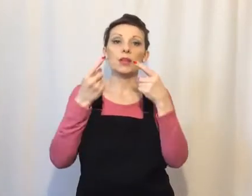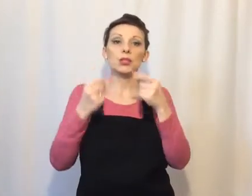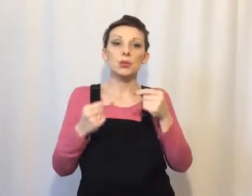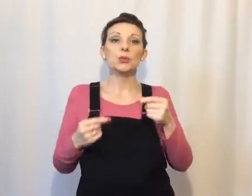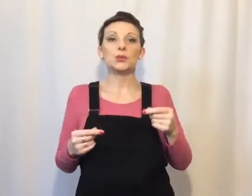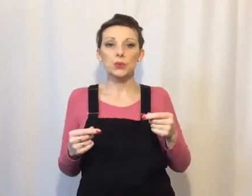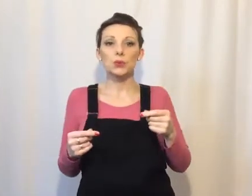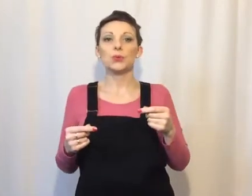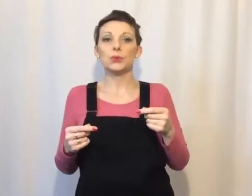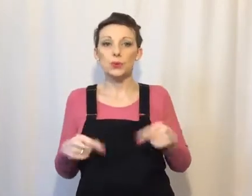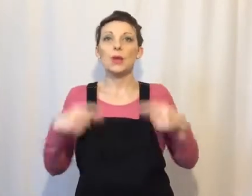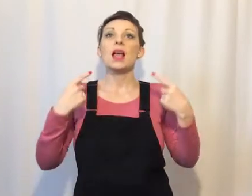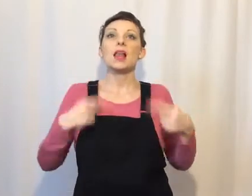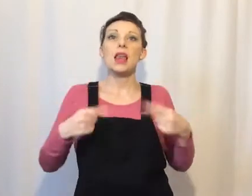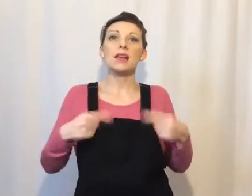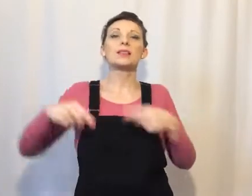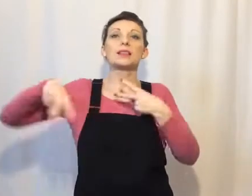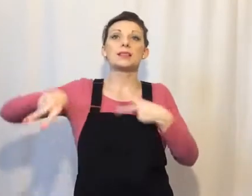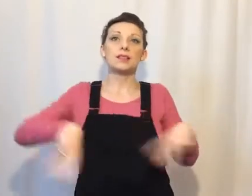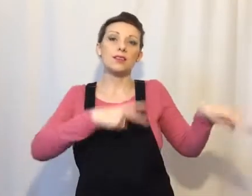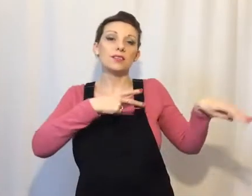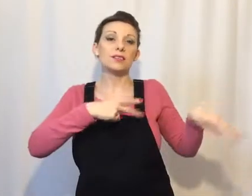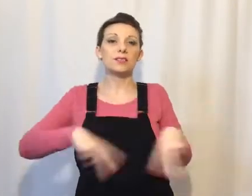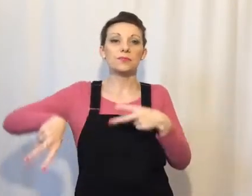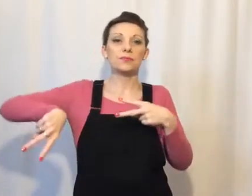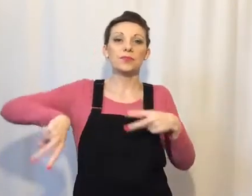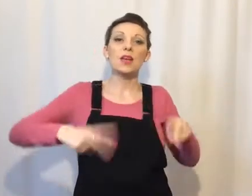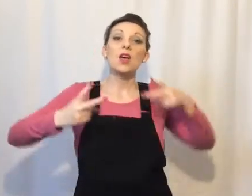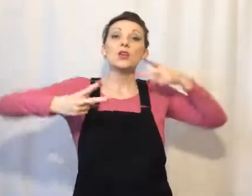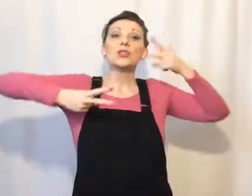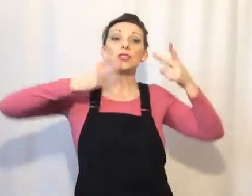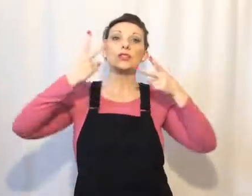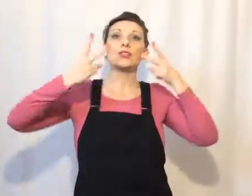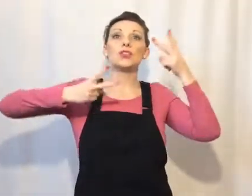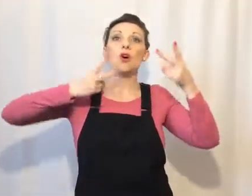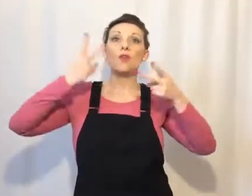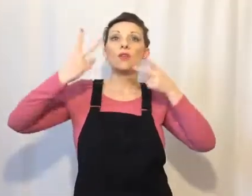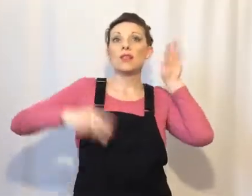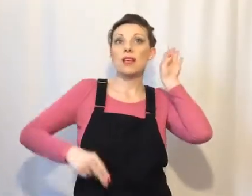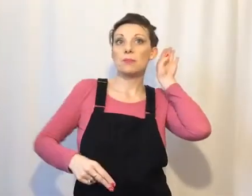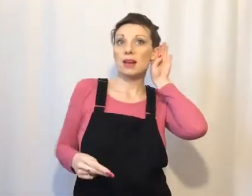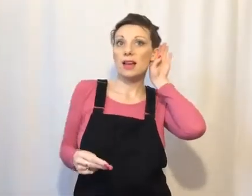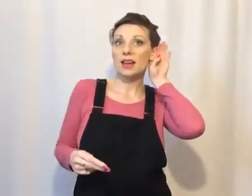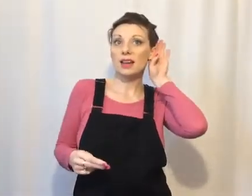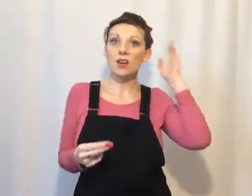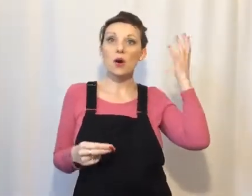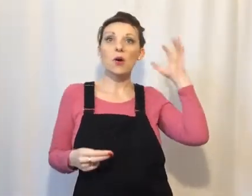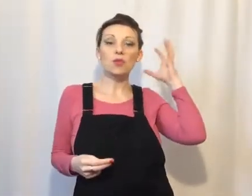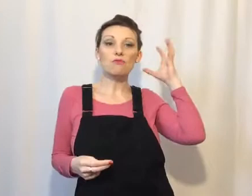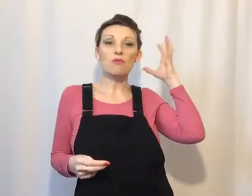Do, do, do. Let's dance to the song they're playing on the